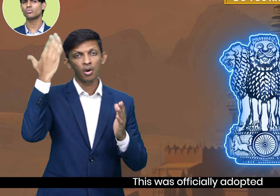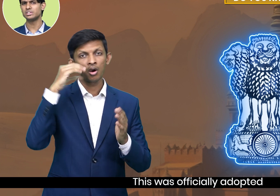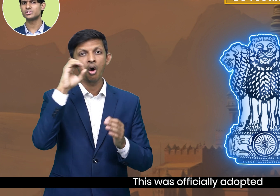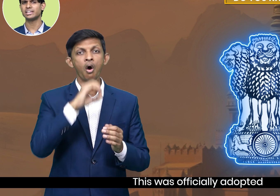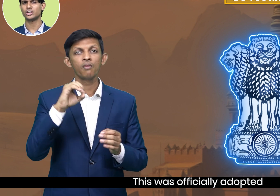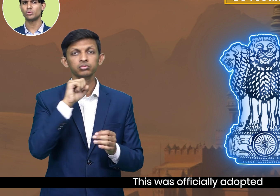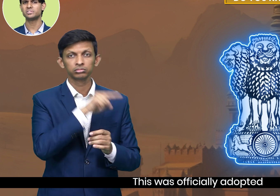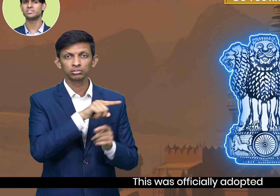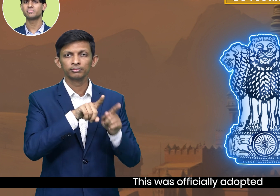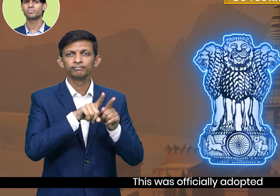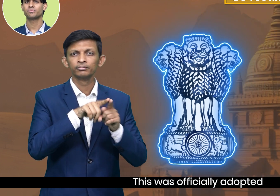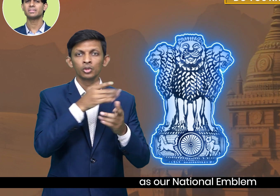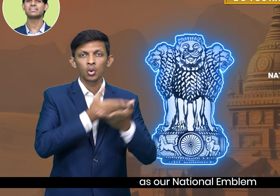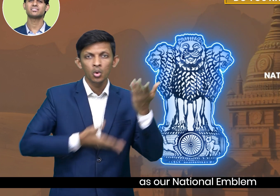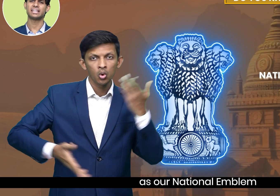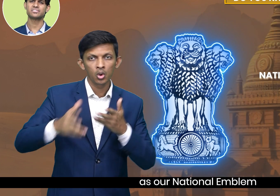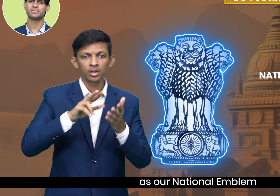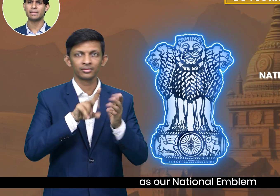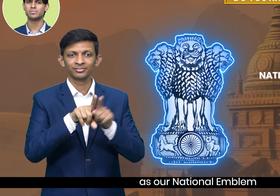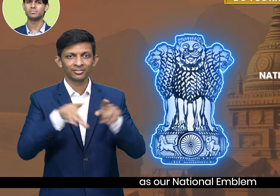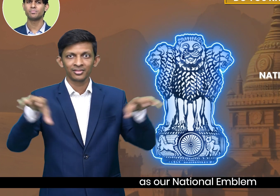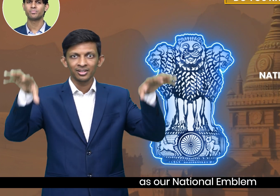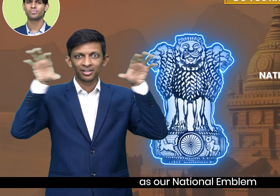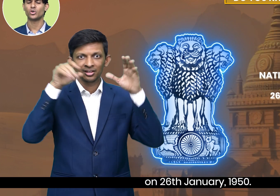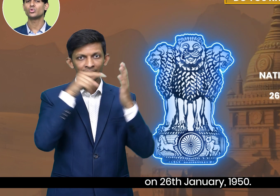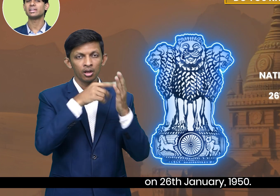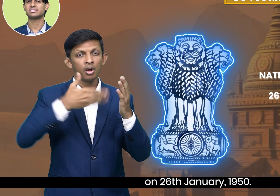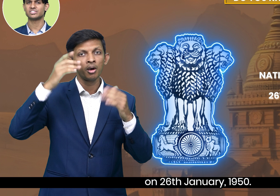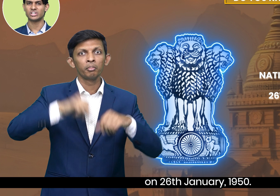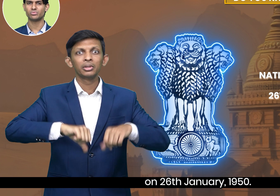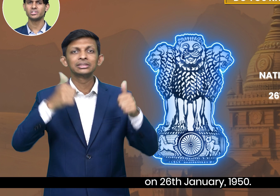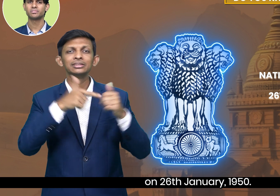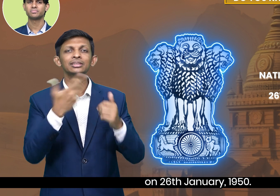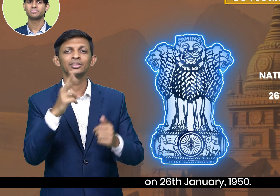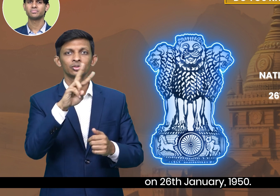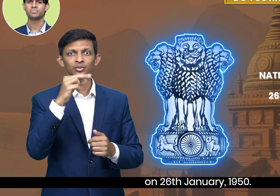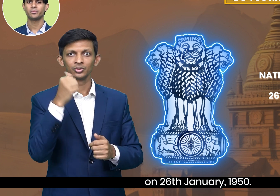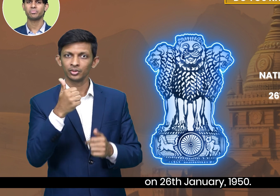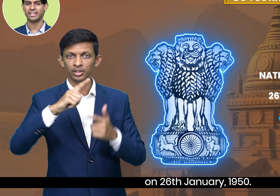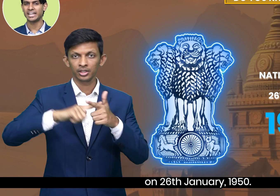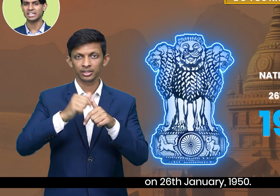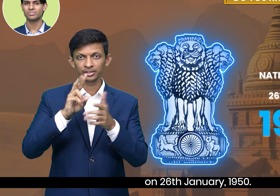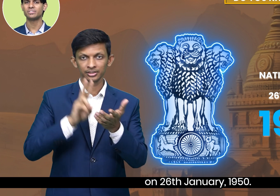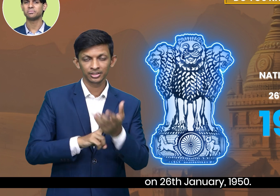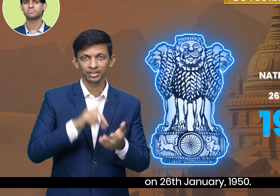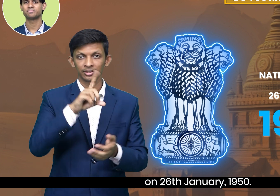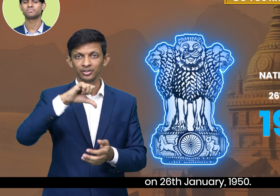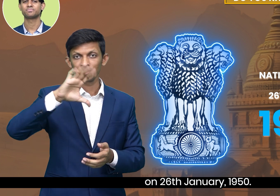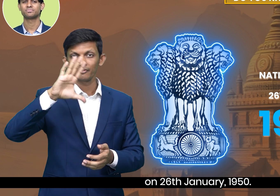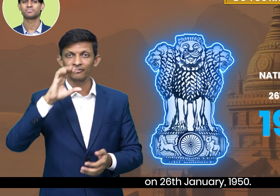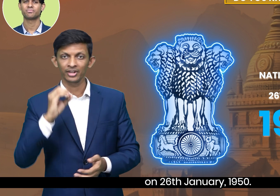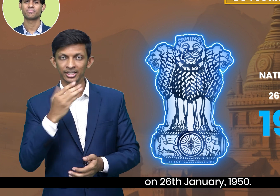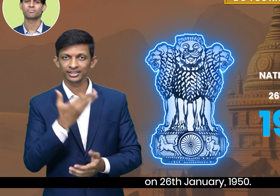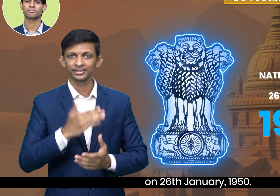This was officially adopted as a national emblem on 26 January 1950.